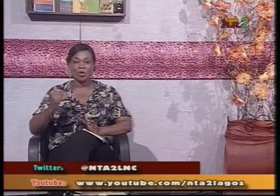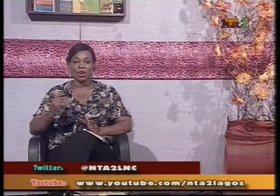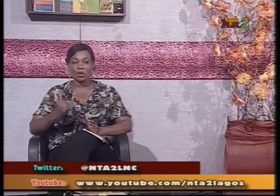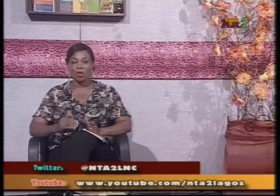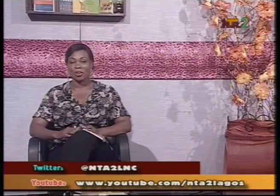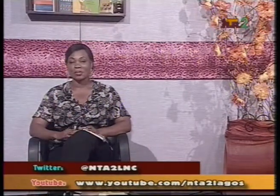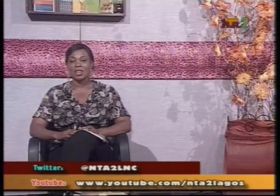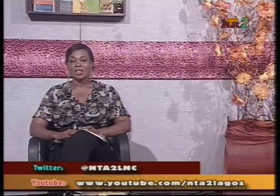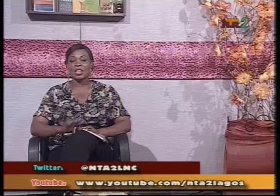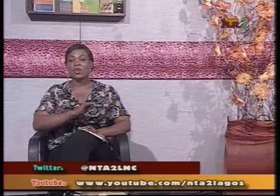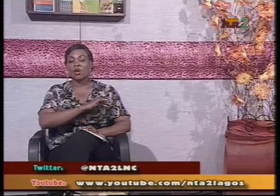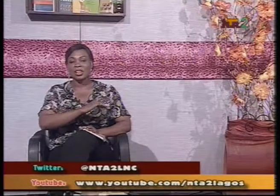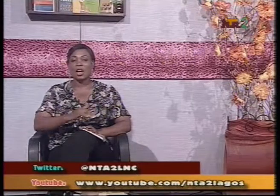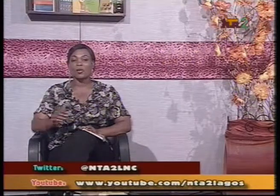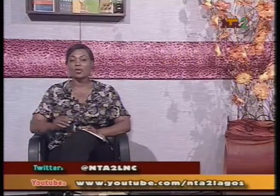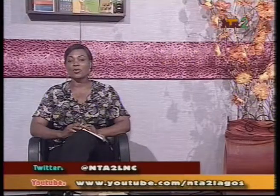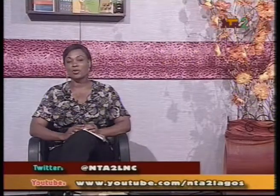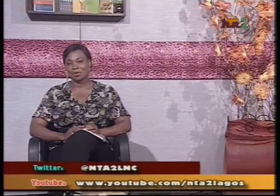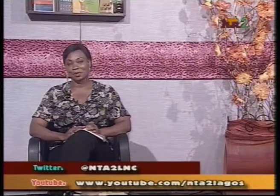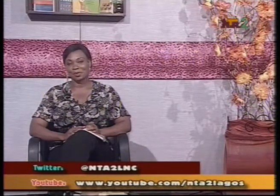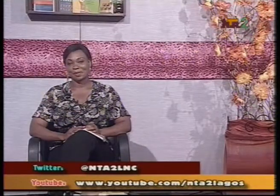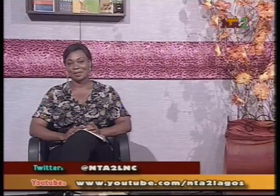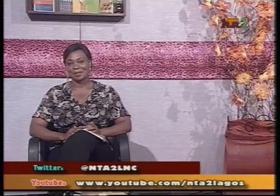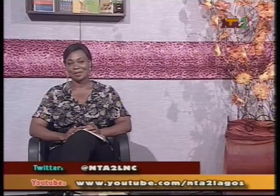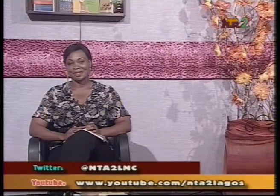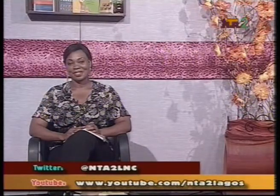and over. Thanks for calling. I'll put you through. Okay, ma. Thank you. Bye.